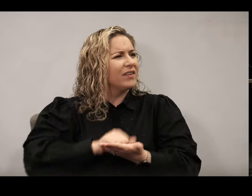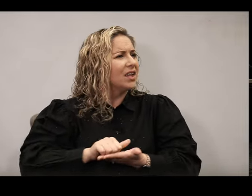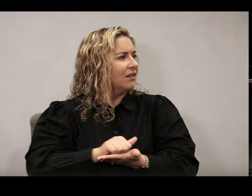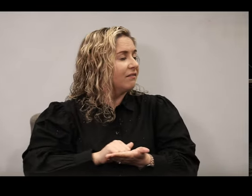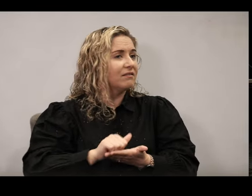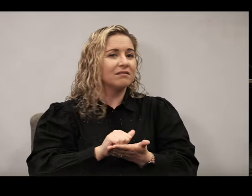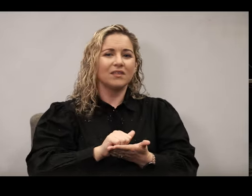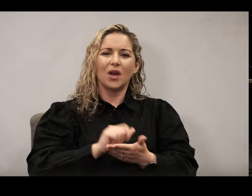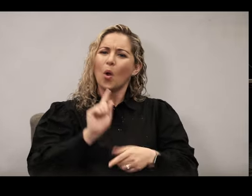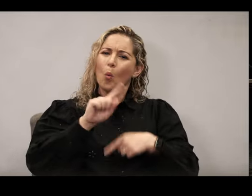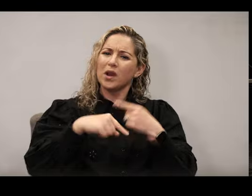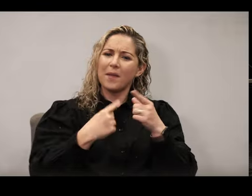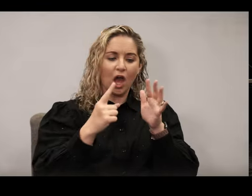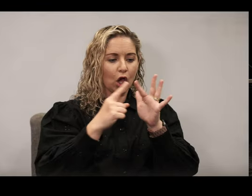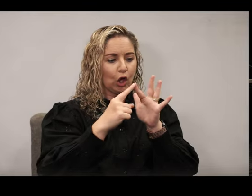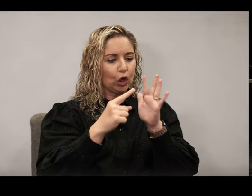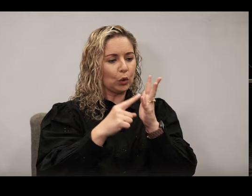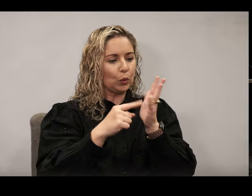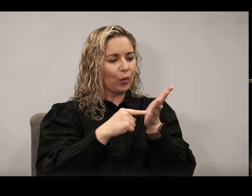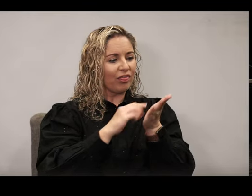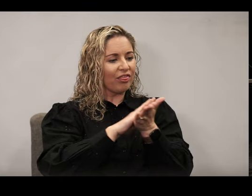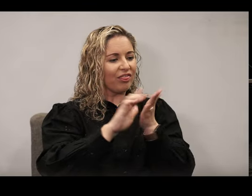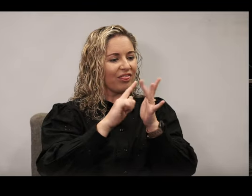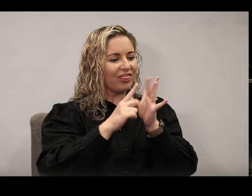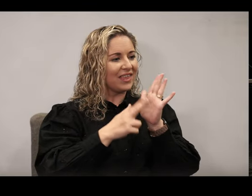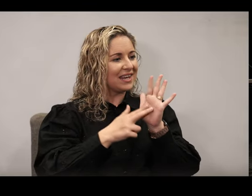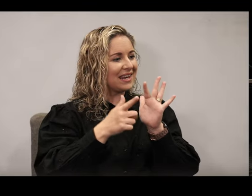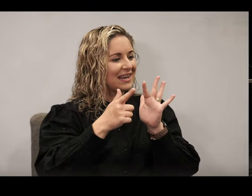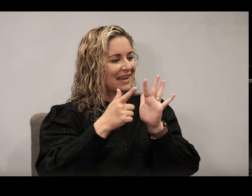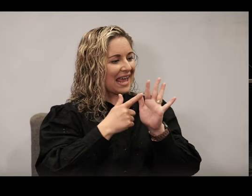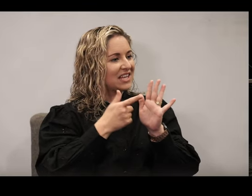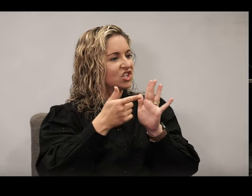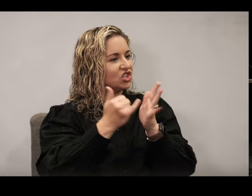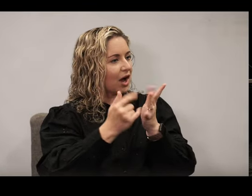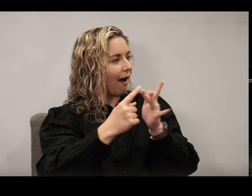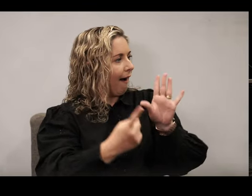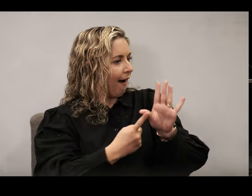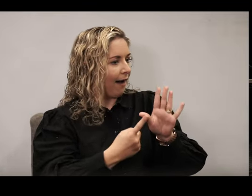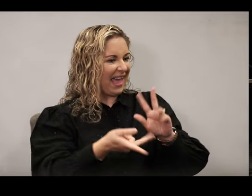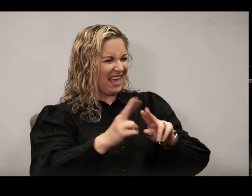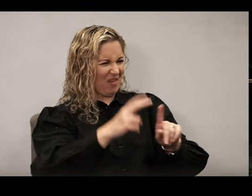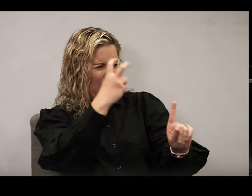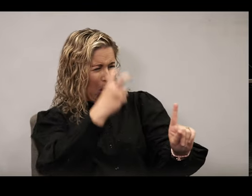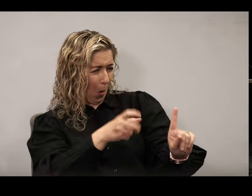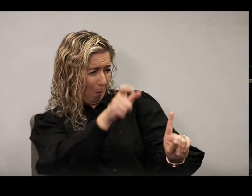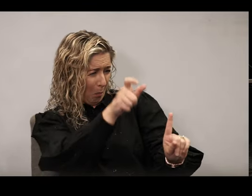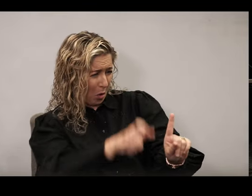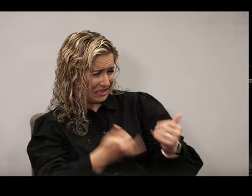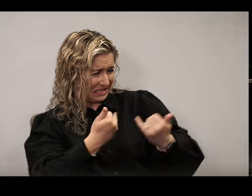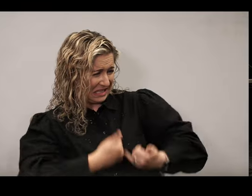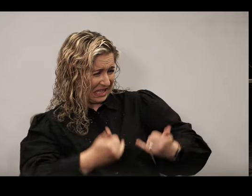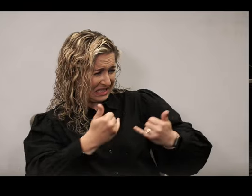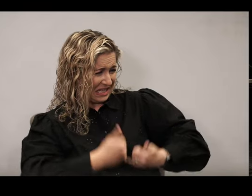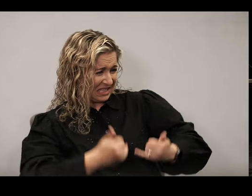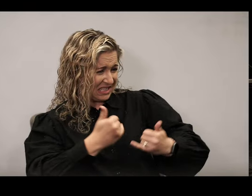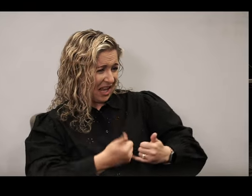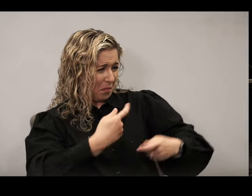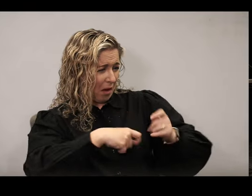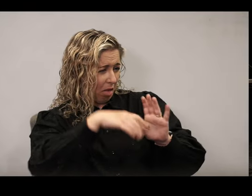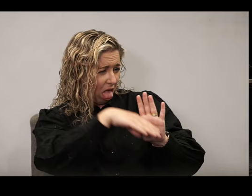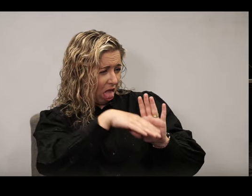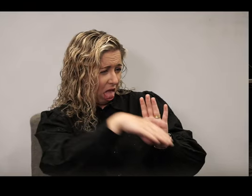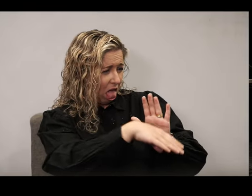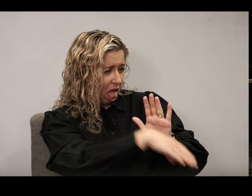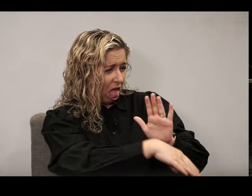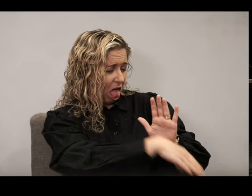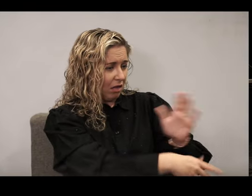to a society once euthanasia is legalised and legal restraint is removed? A subtle, unspoken shift takes